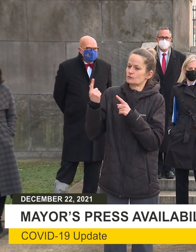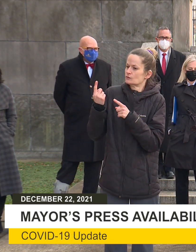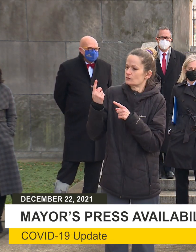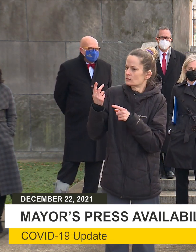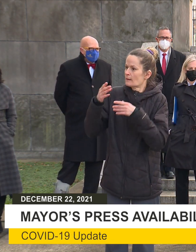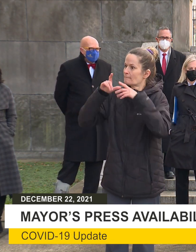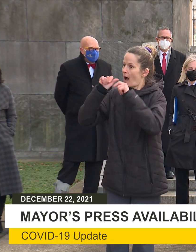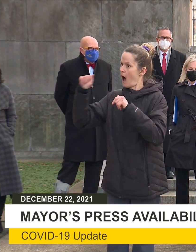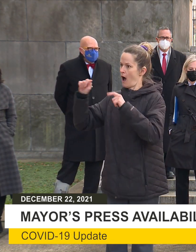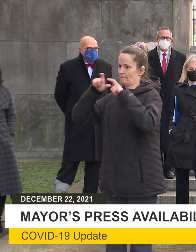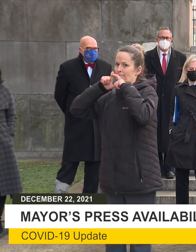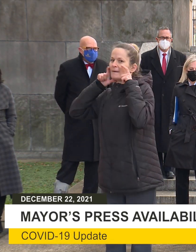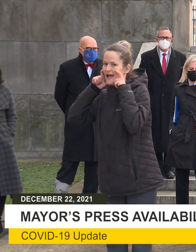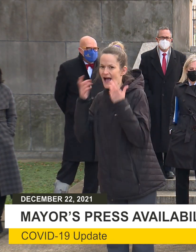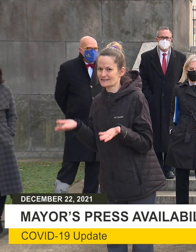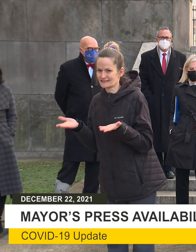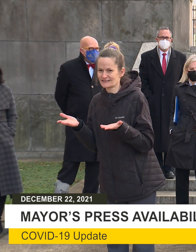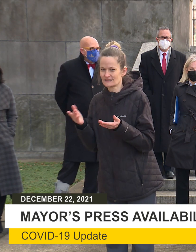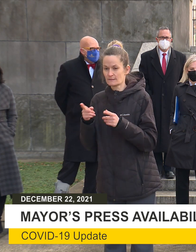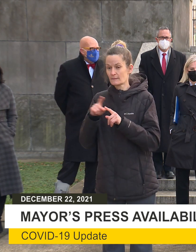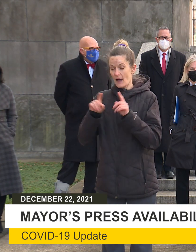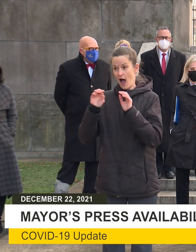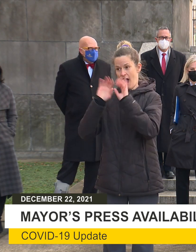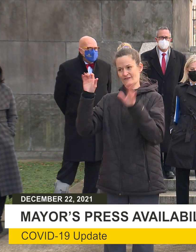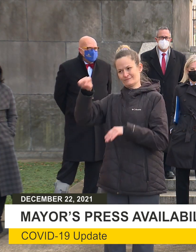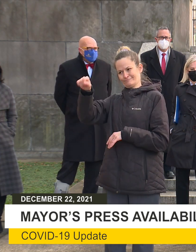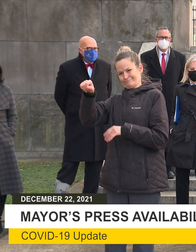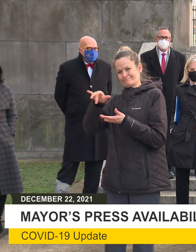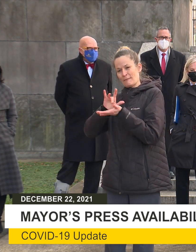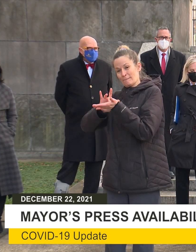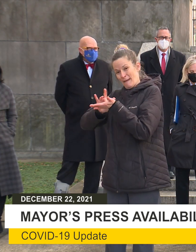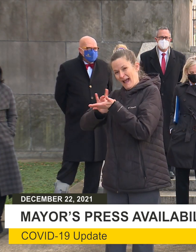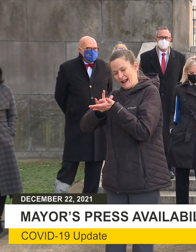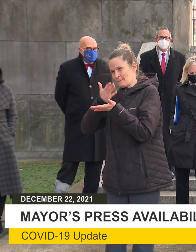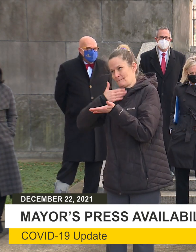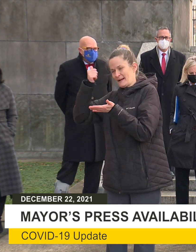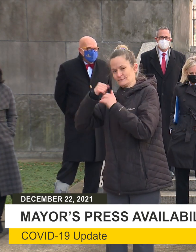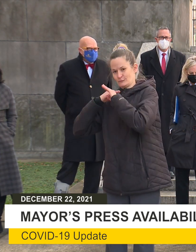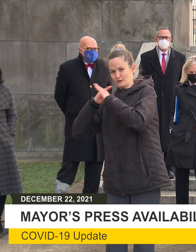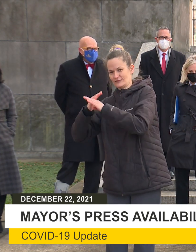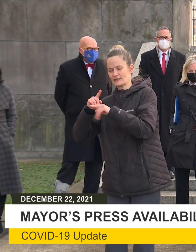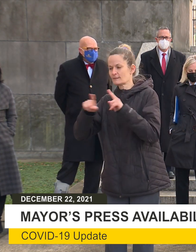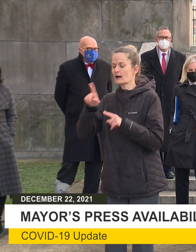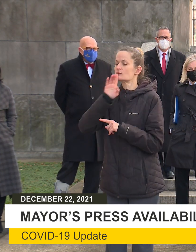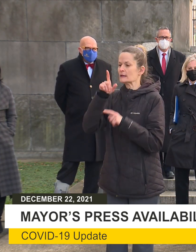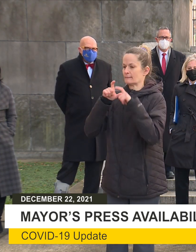the medical masks are going to be protect you the most, but just wear a mask over your face.